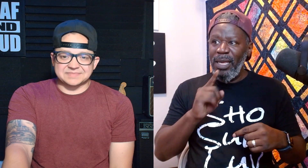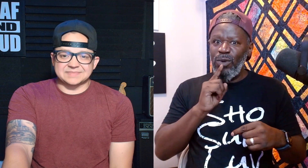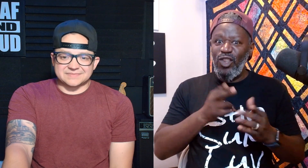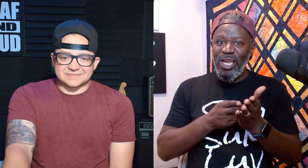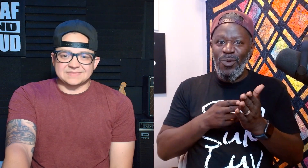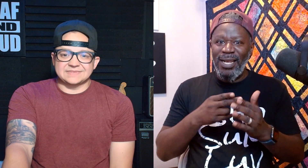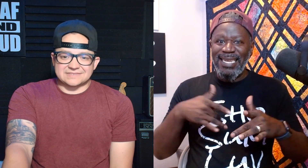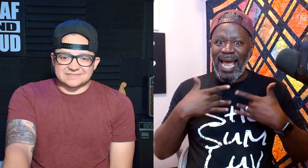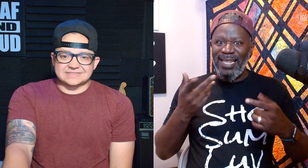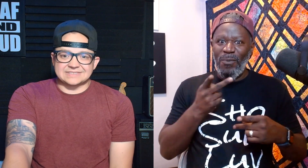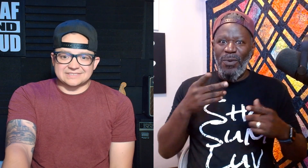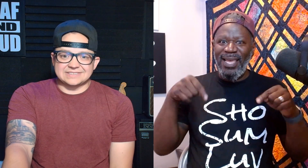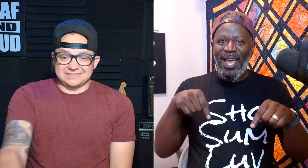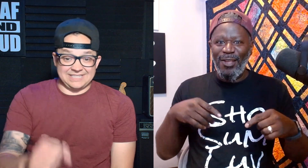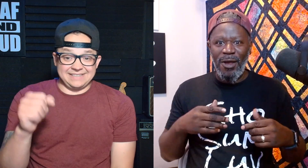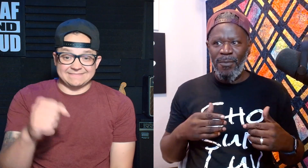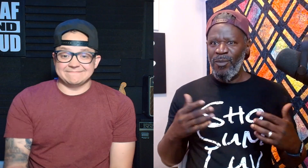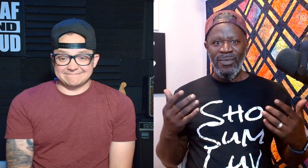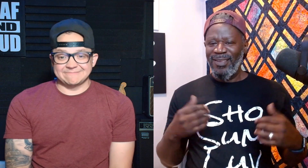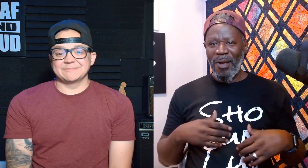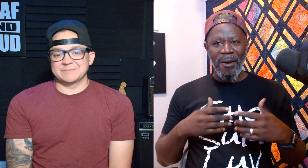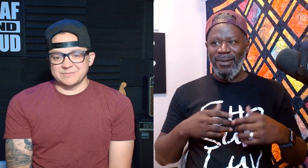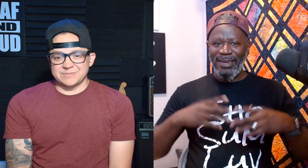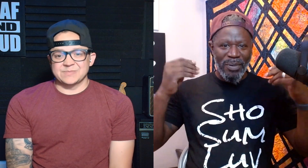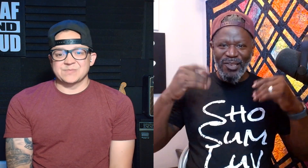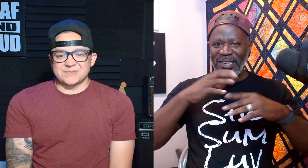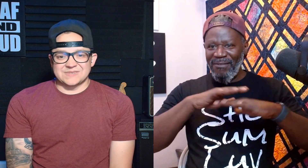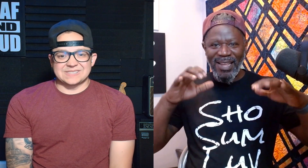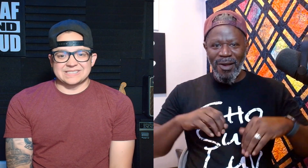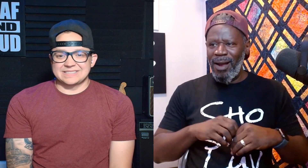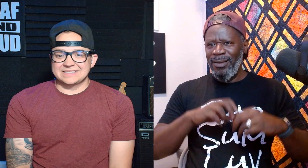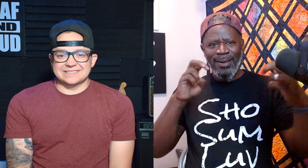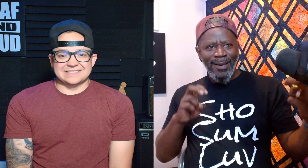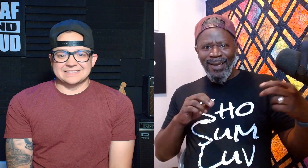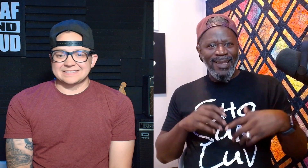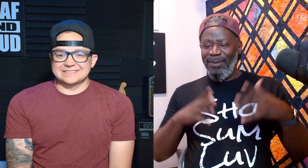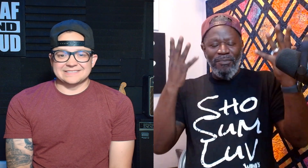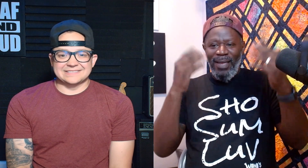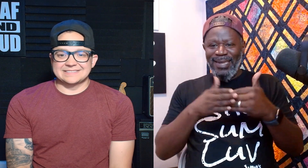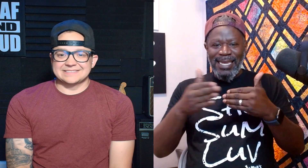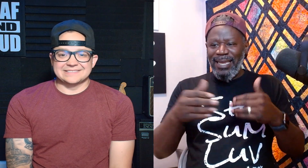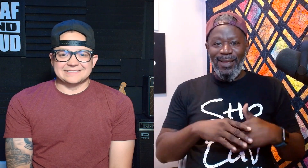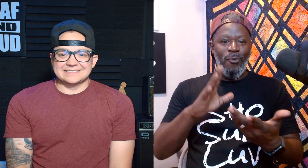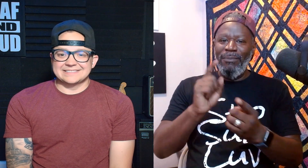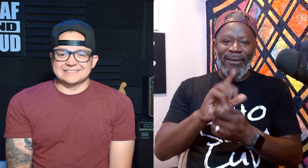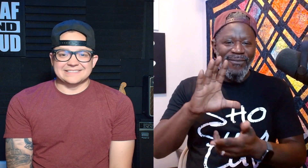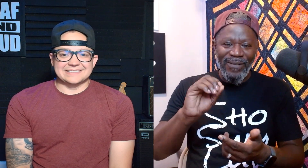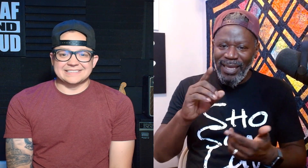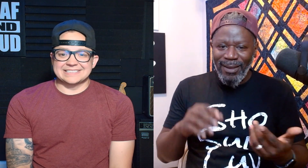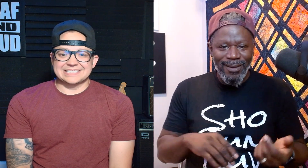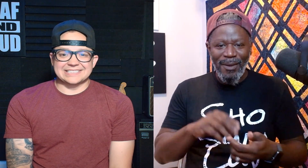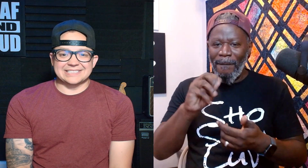You know, and he was genuinely excited that we were there, you know? So the pictures and everything talked. He said, and since then, we